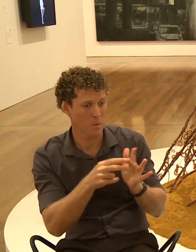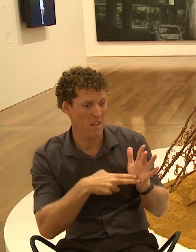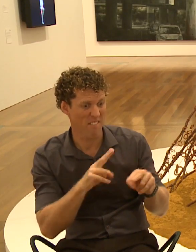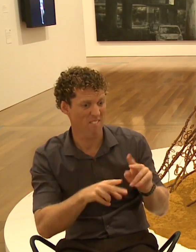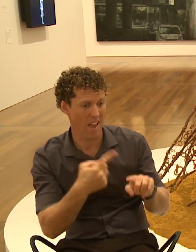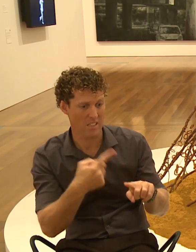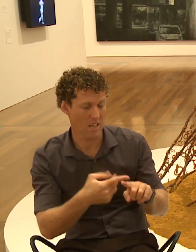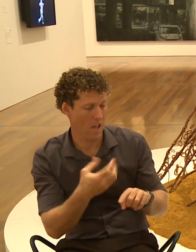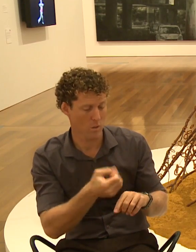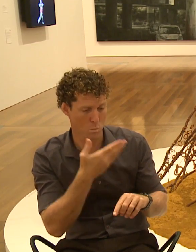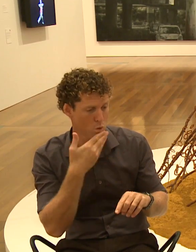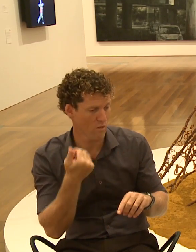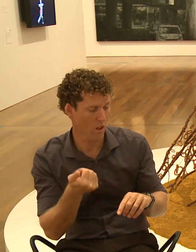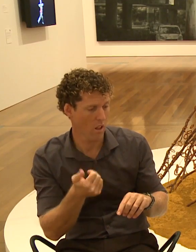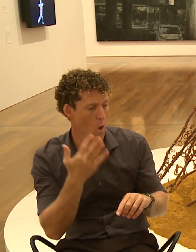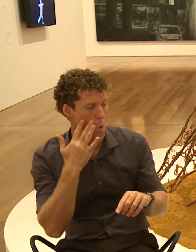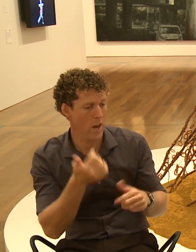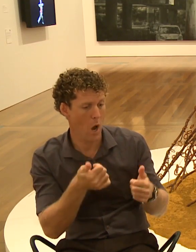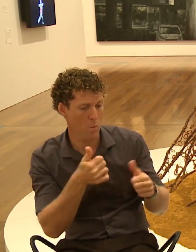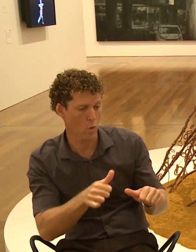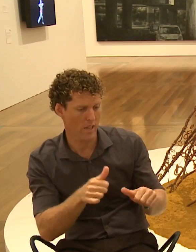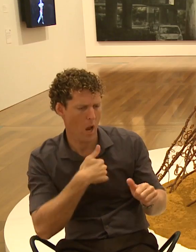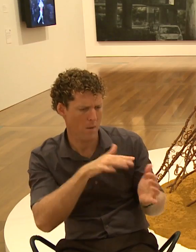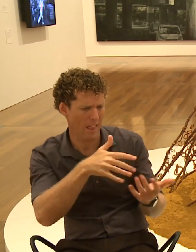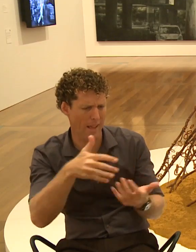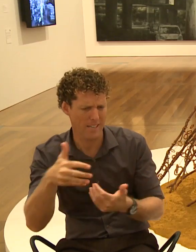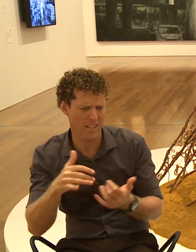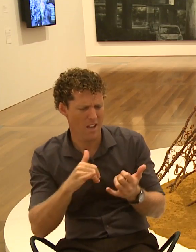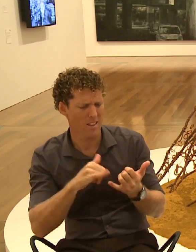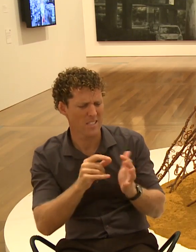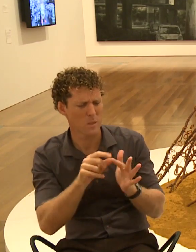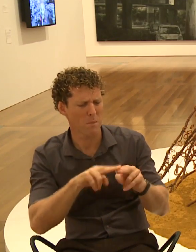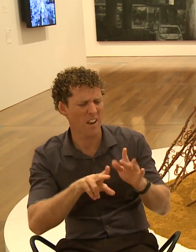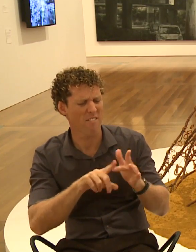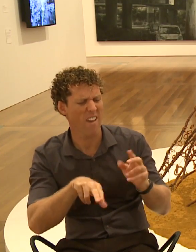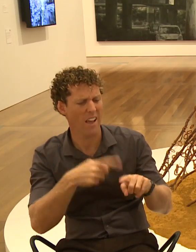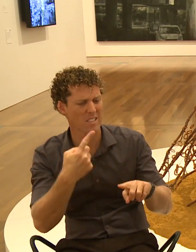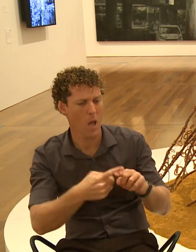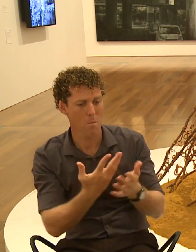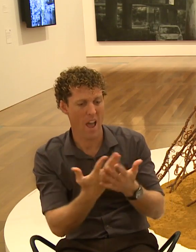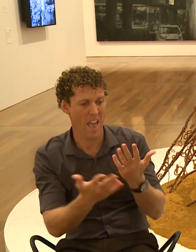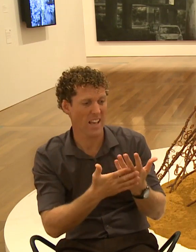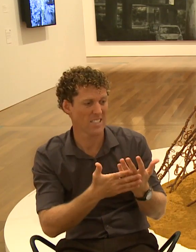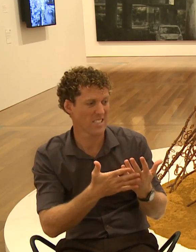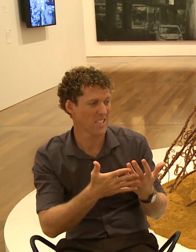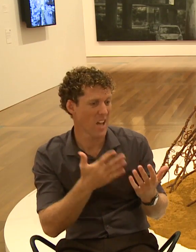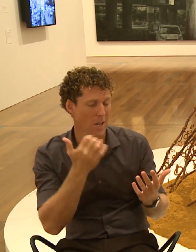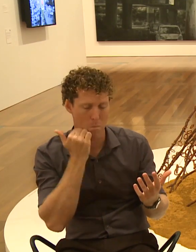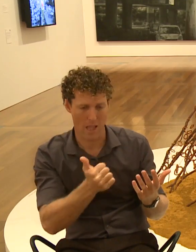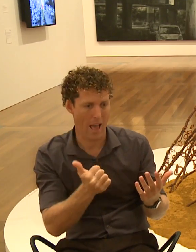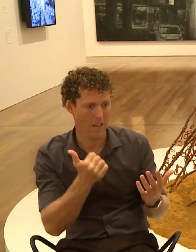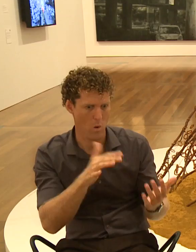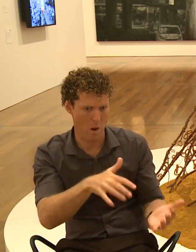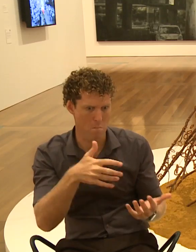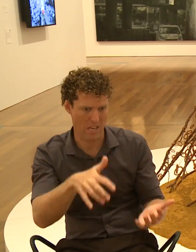the plant. And when you're using it, when I'm collecting, my hands are it goes black when you're picking the Spinifex,